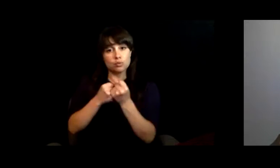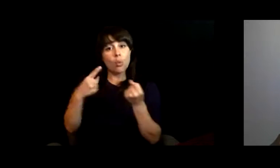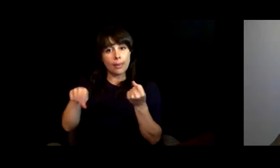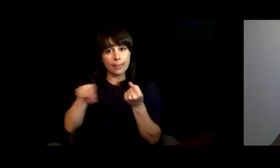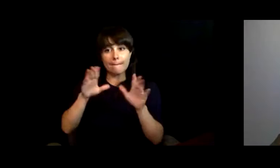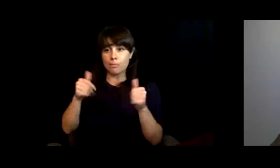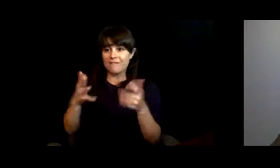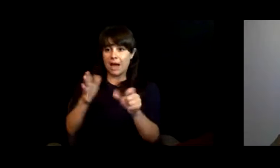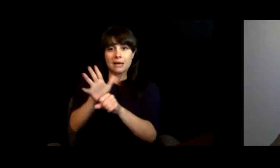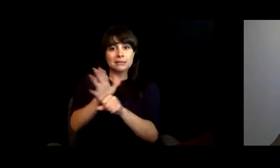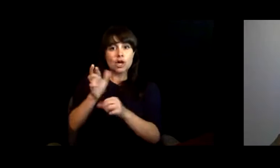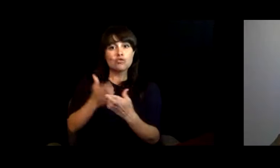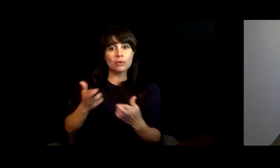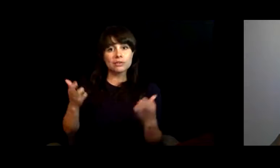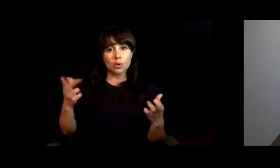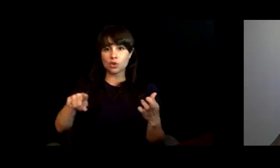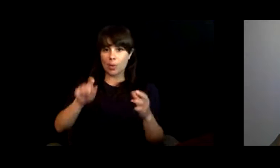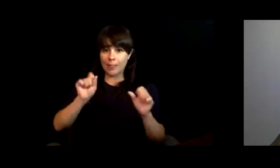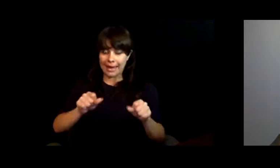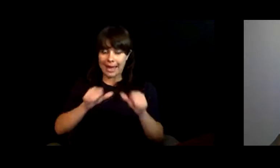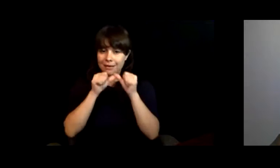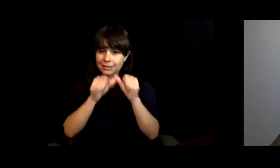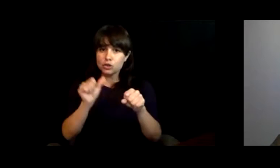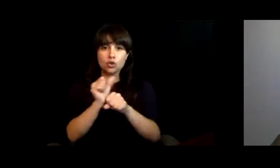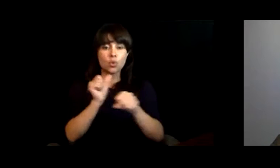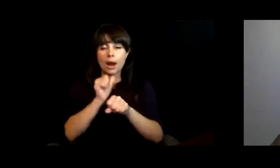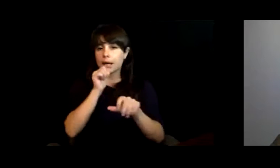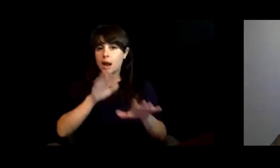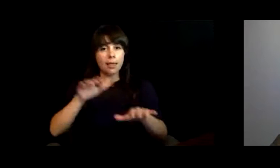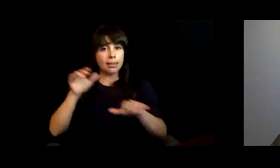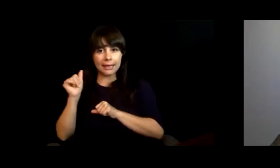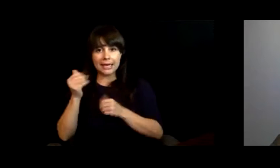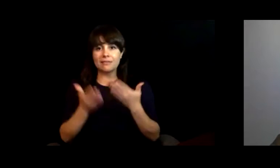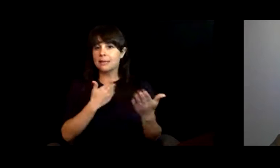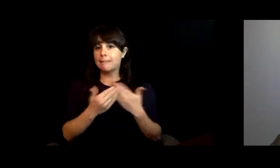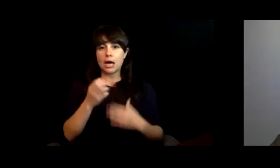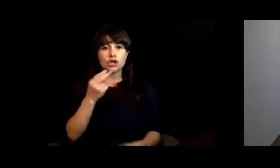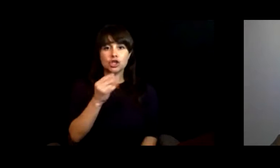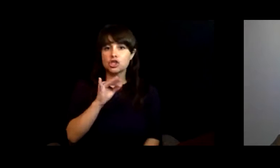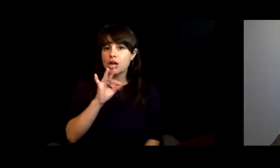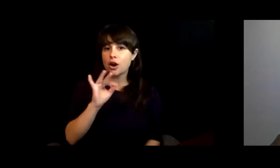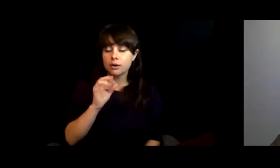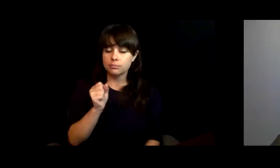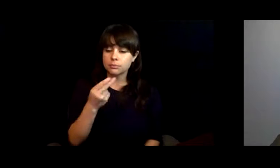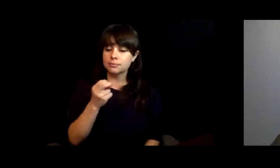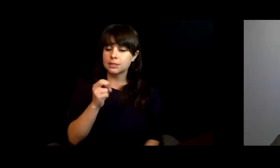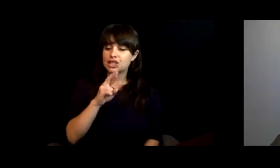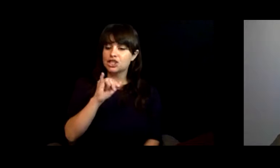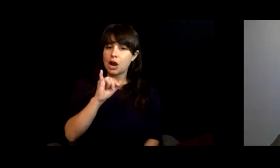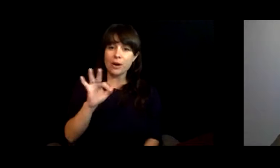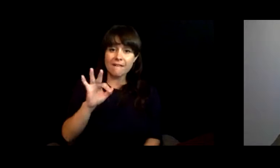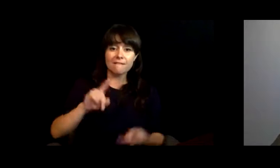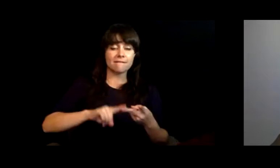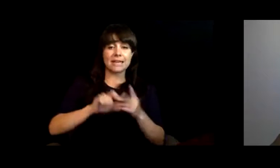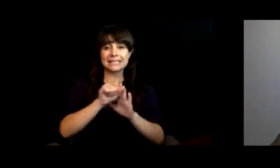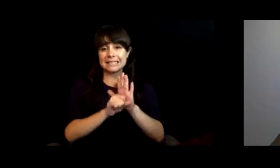thrive and not leave the force, whether it's the sheriff's force, whether it's the sheriff's department, the state police, the county